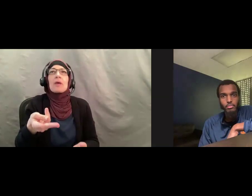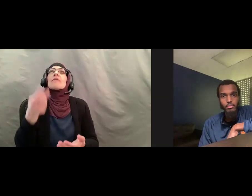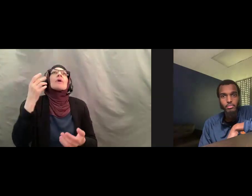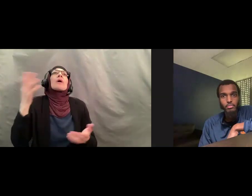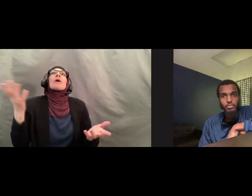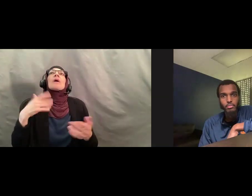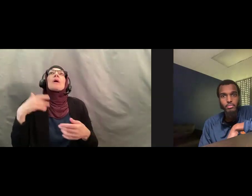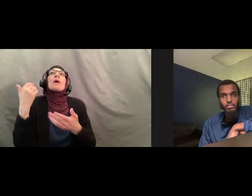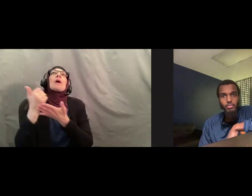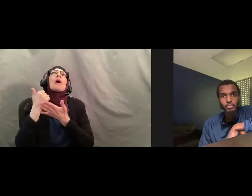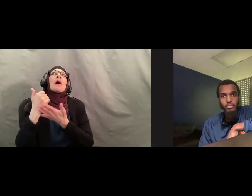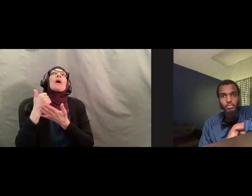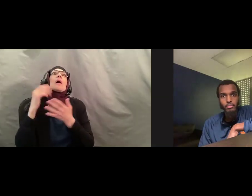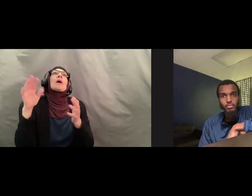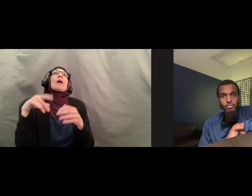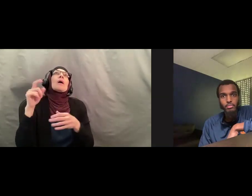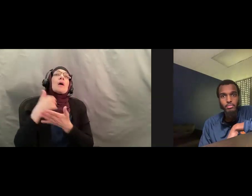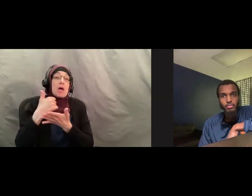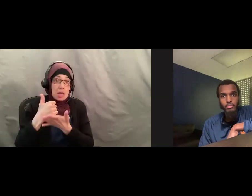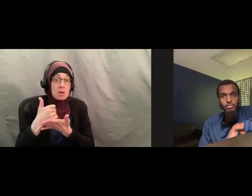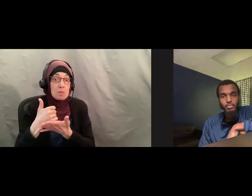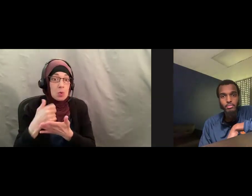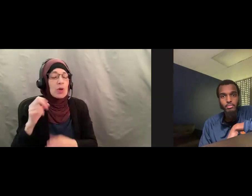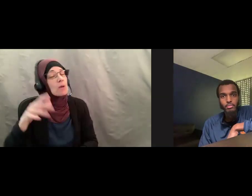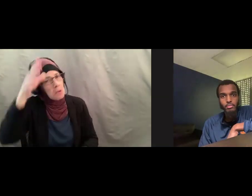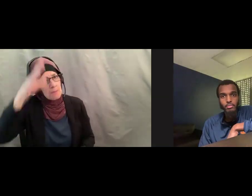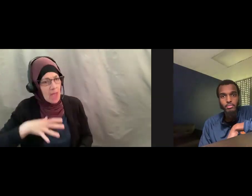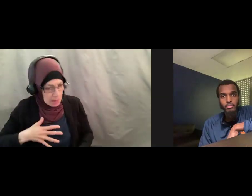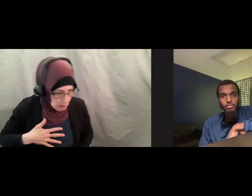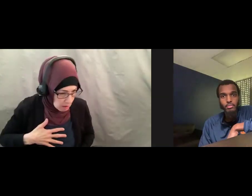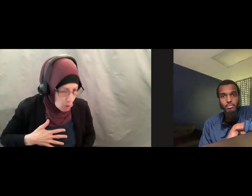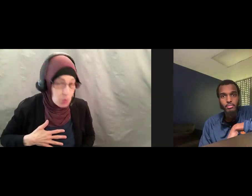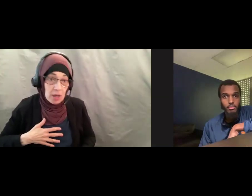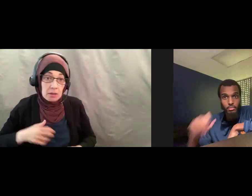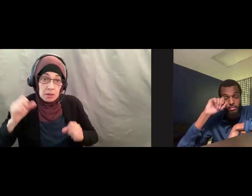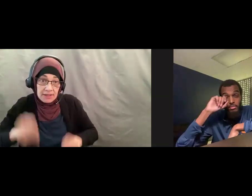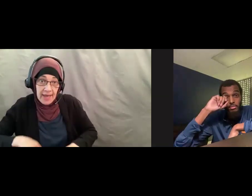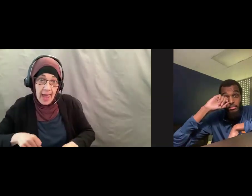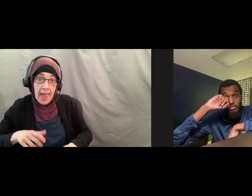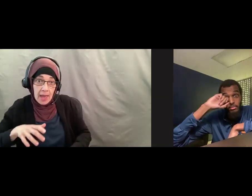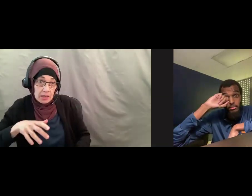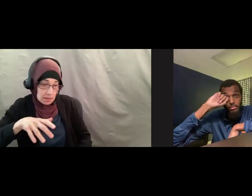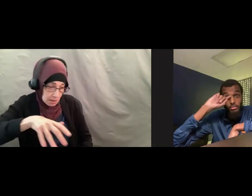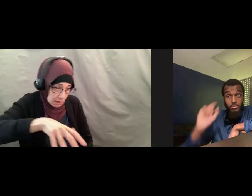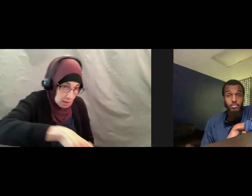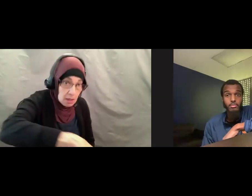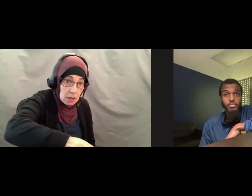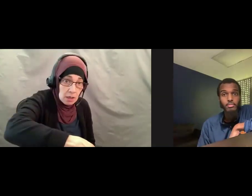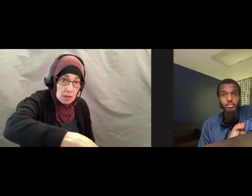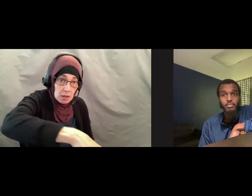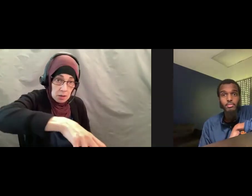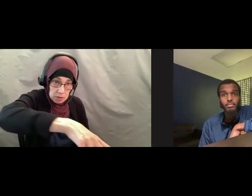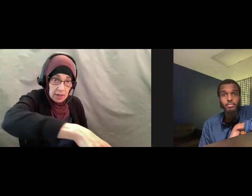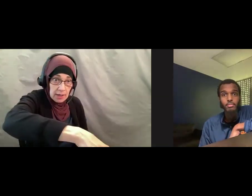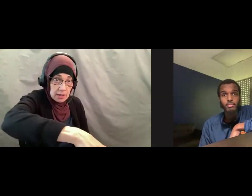her, then a man could stretch his hand, his arm to her so that she